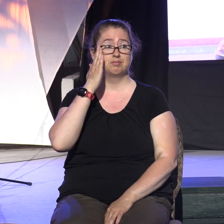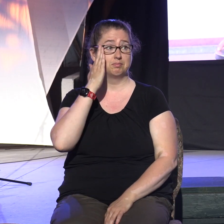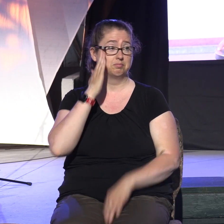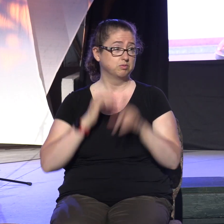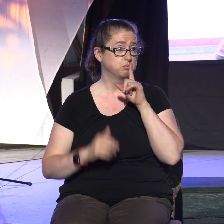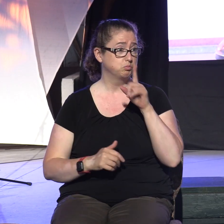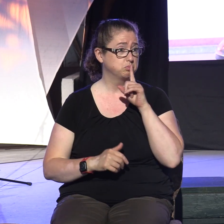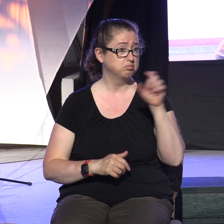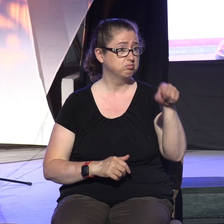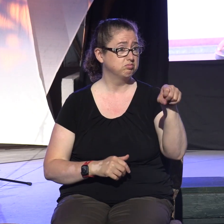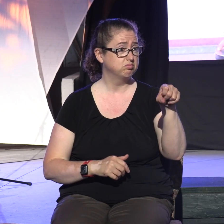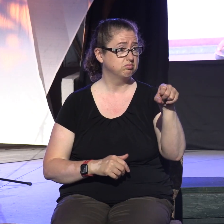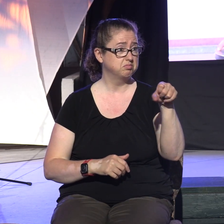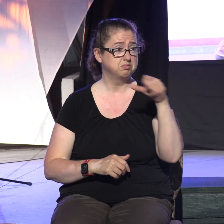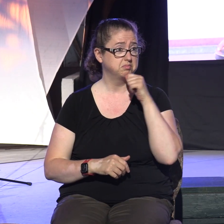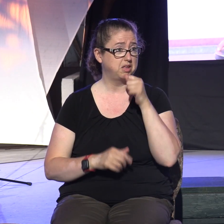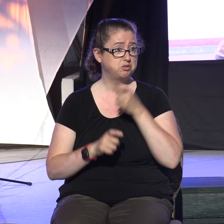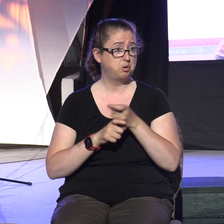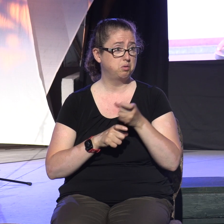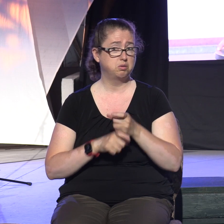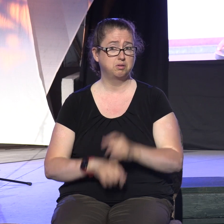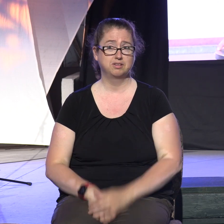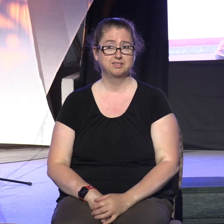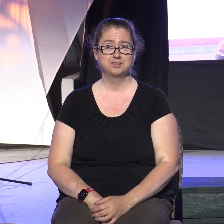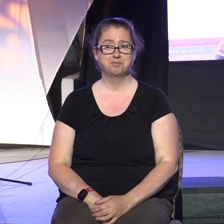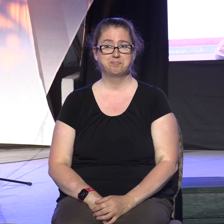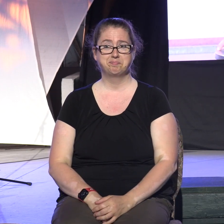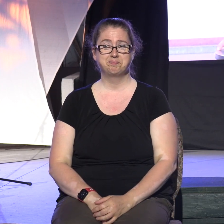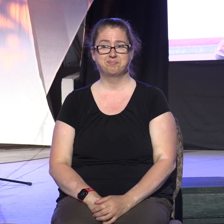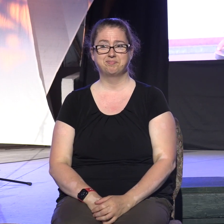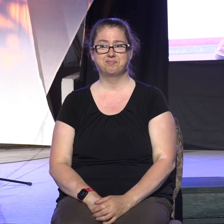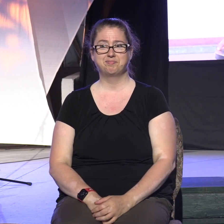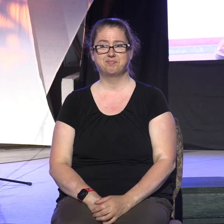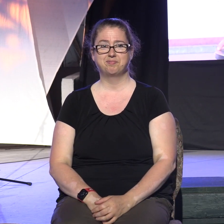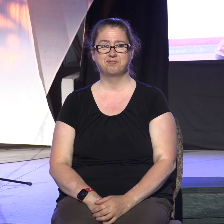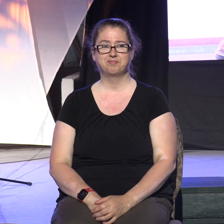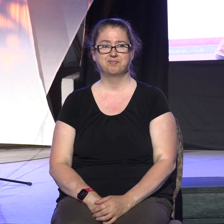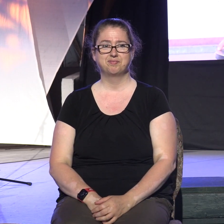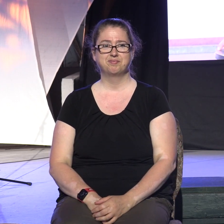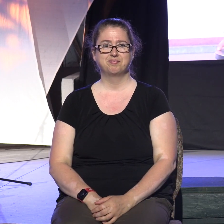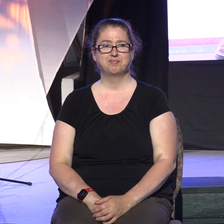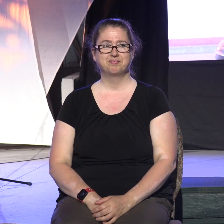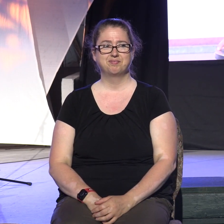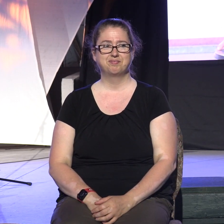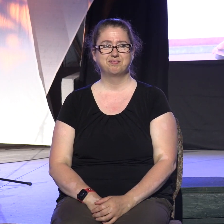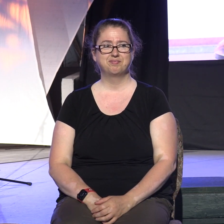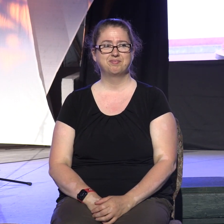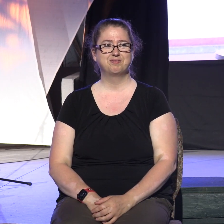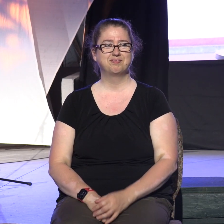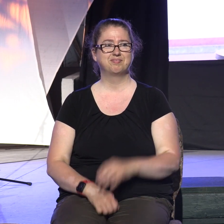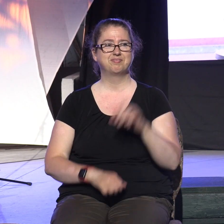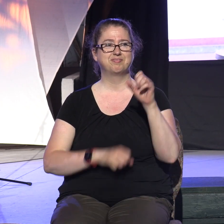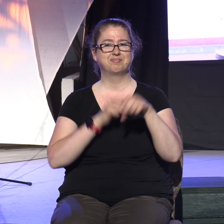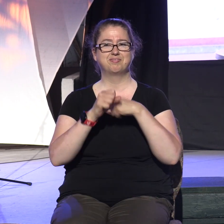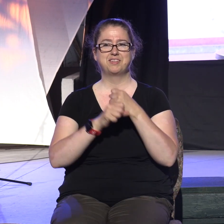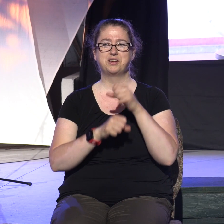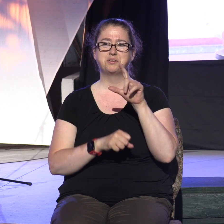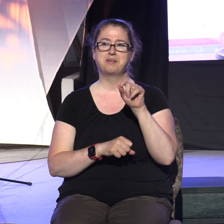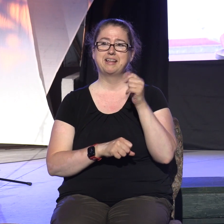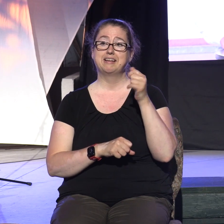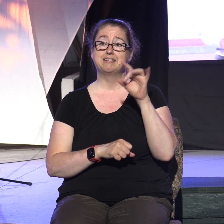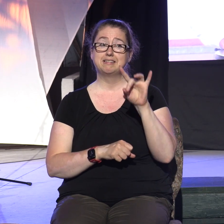2018, Harvard Business School undertook a first-of-its-kind study where they interviewed